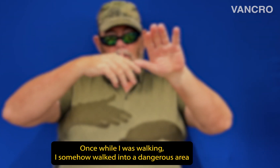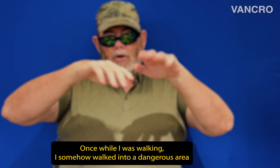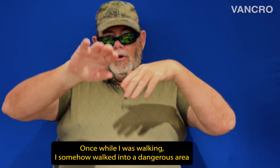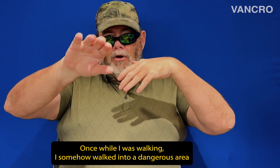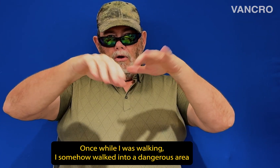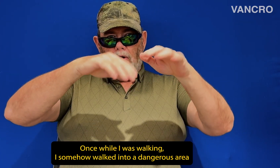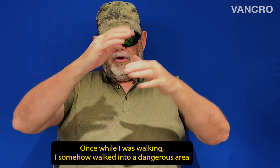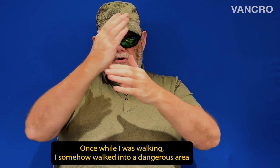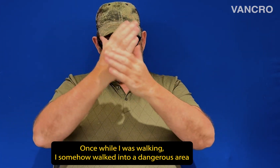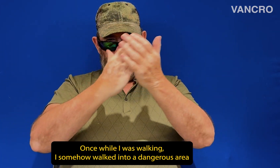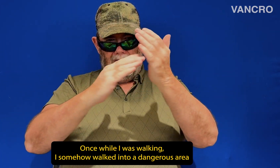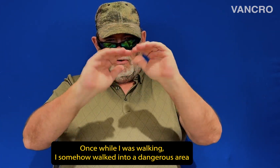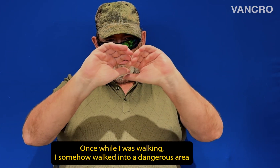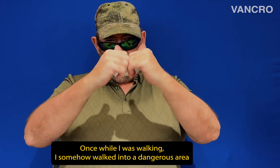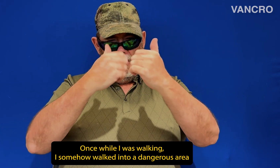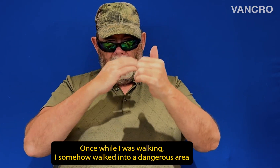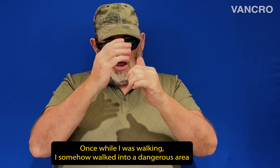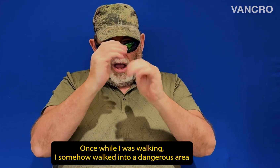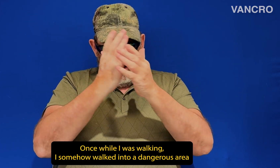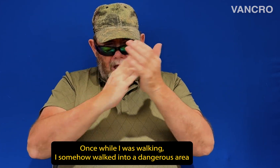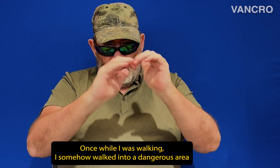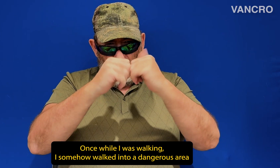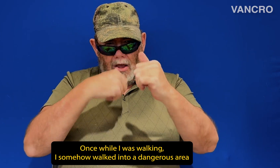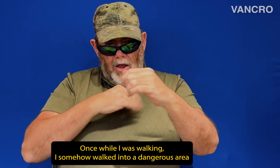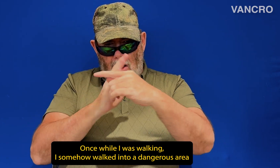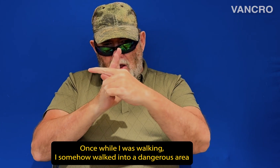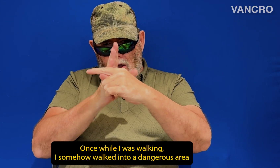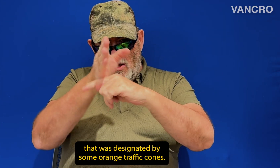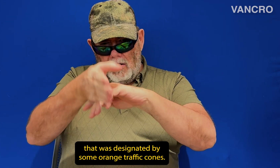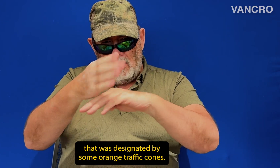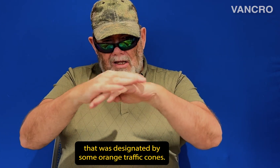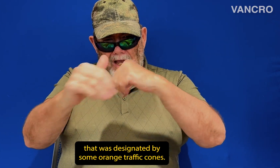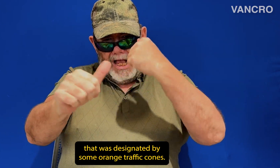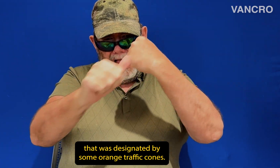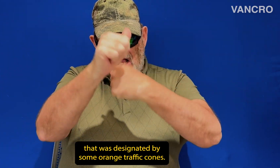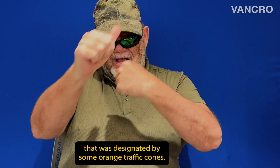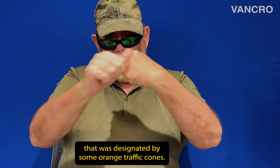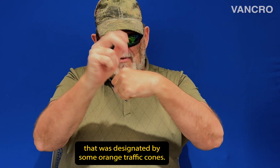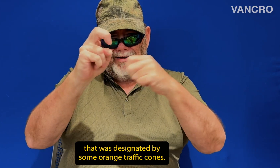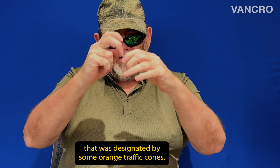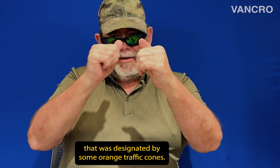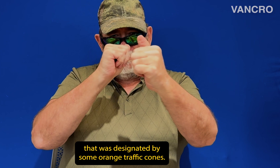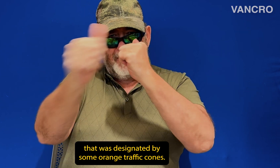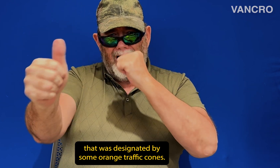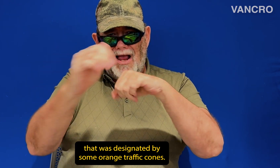Once while I was walking, I somehow walked into a dangerous area that was designated by some orange traffic cones.